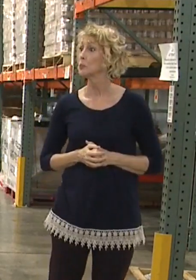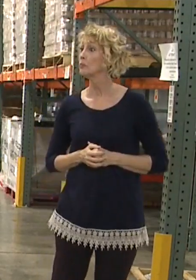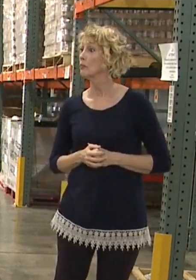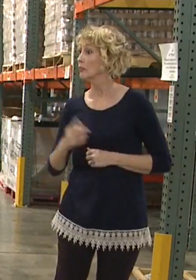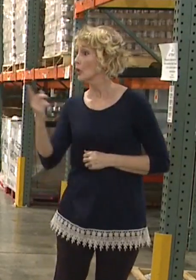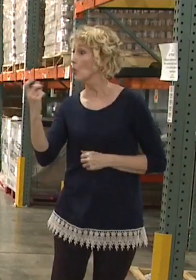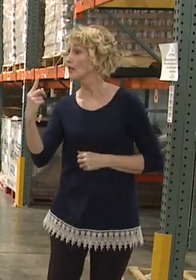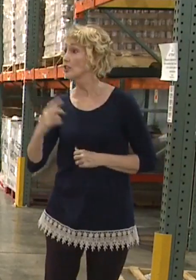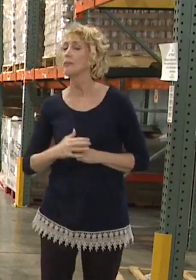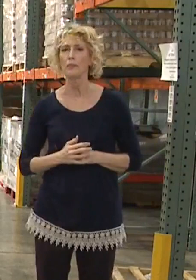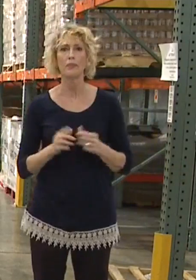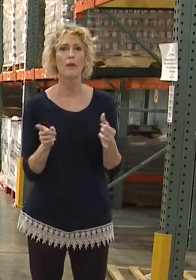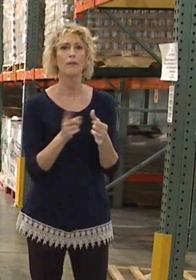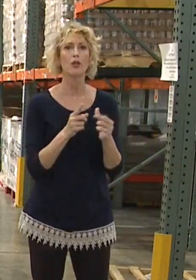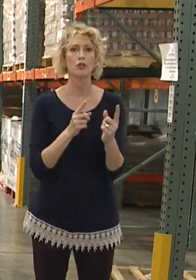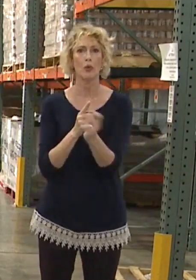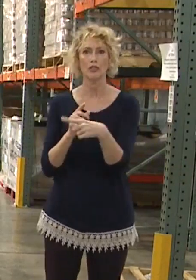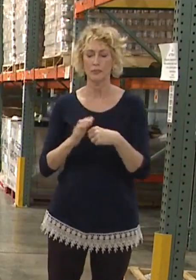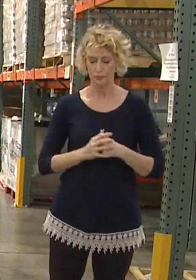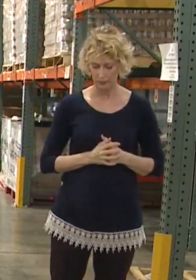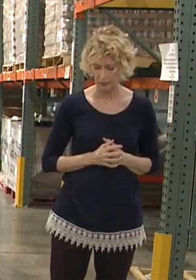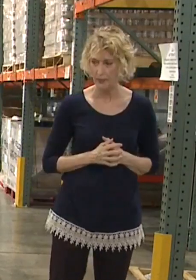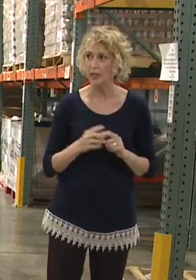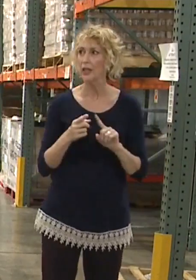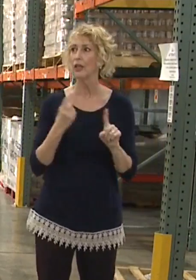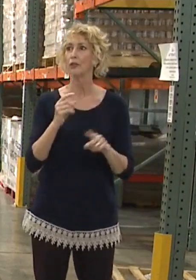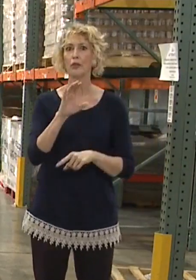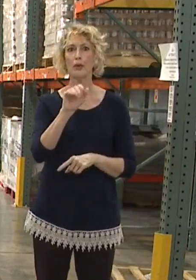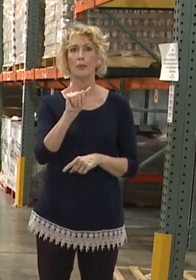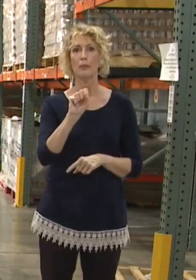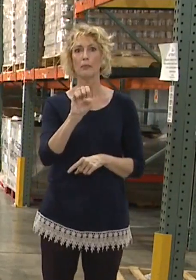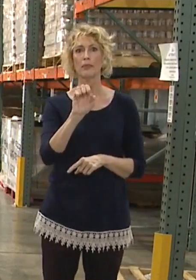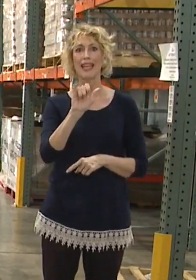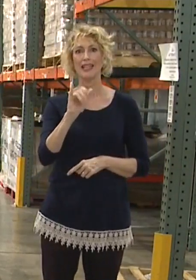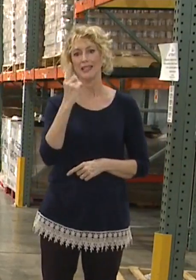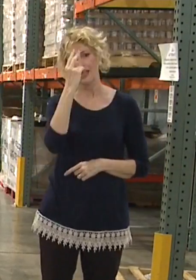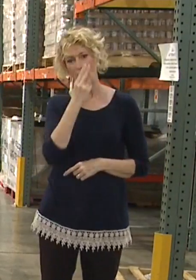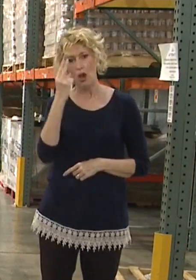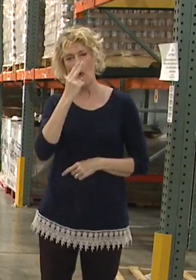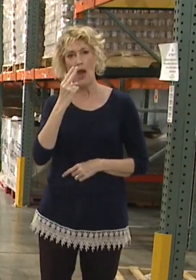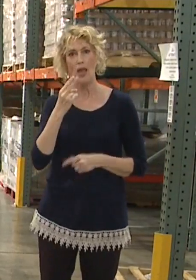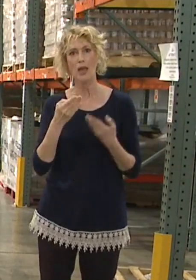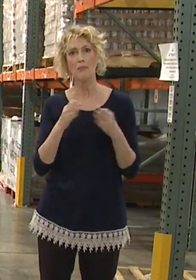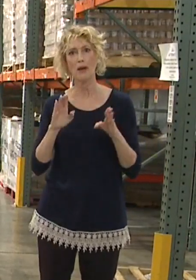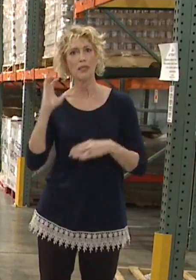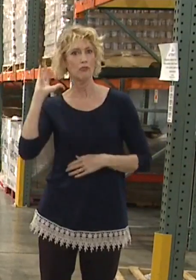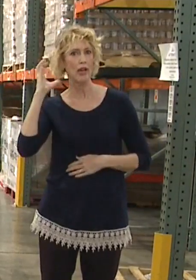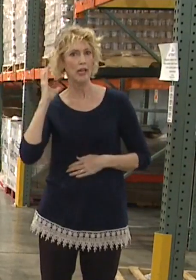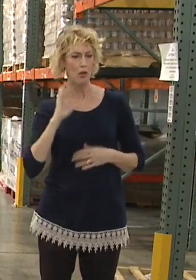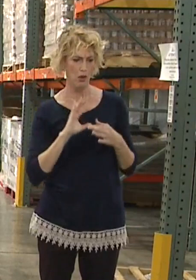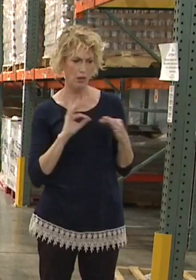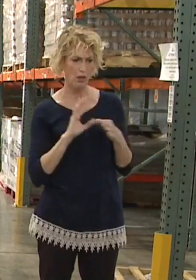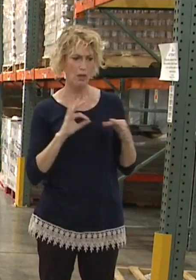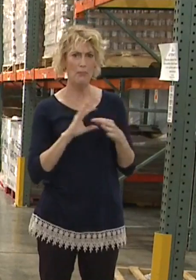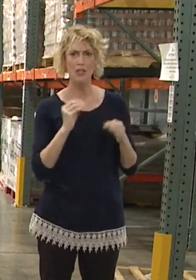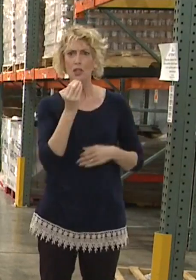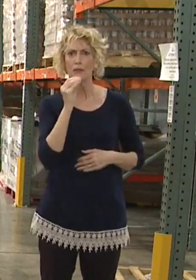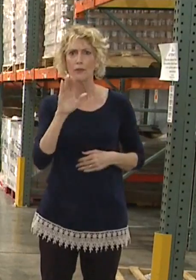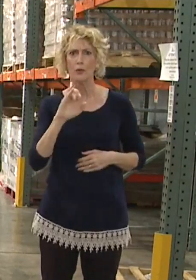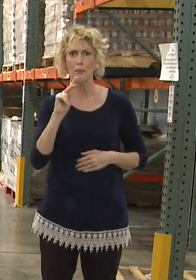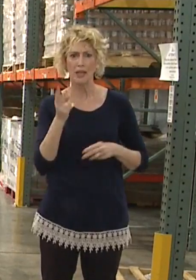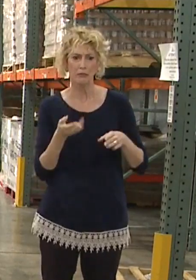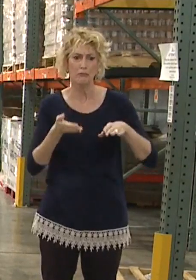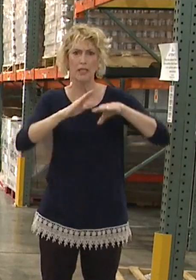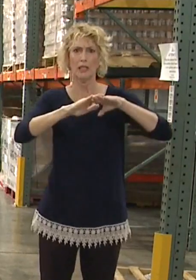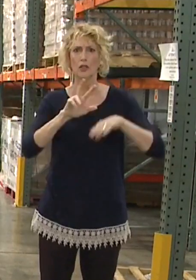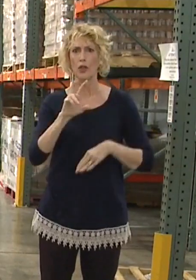any questions? Yes, Ron. Yeah. So this first question is from Casey Harlow at Hawaii Public Radio. You mentioned the food bank saw a 30% increase in